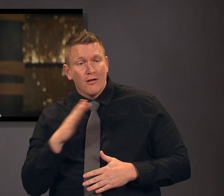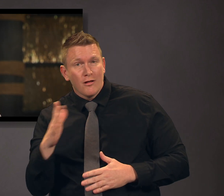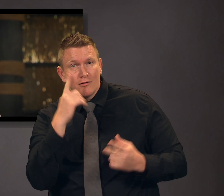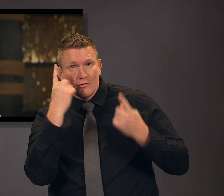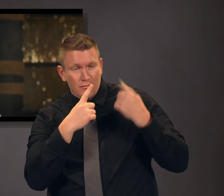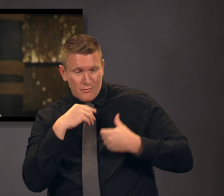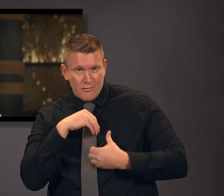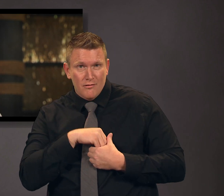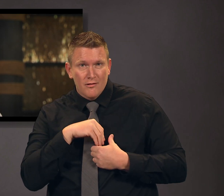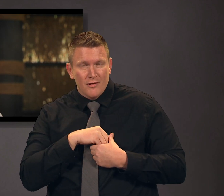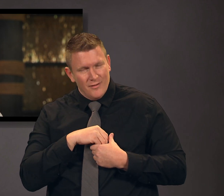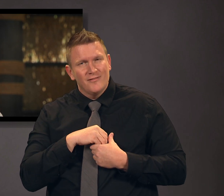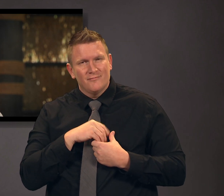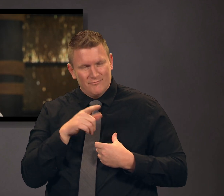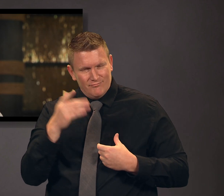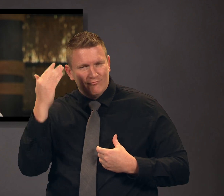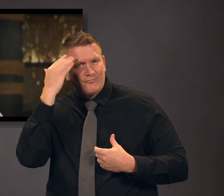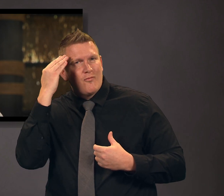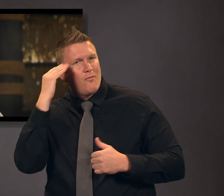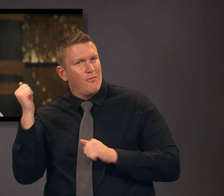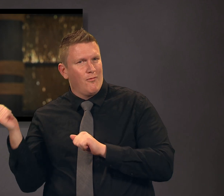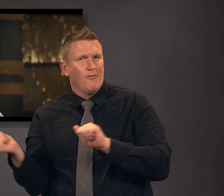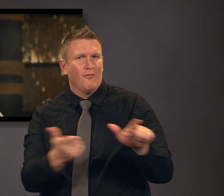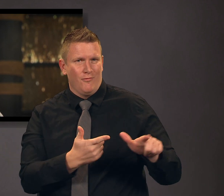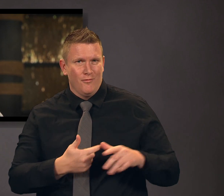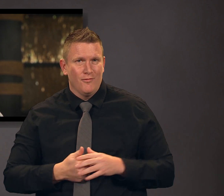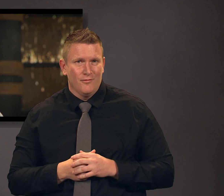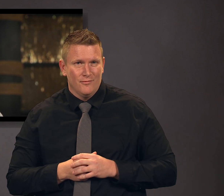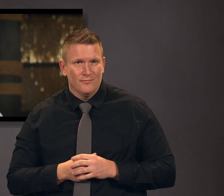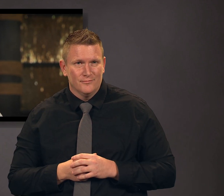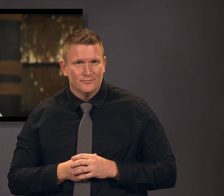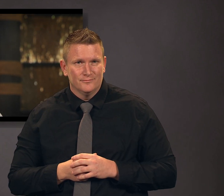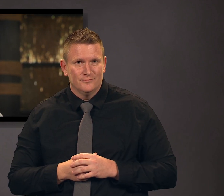And he knows all the thoughts and intents of the heart.